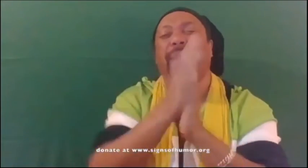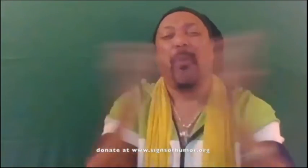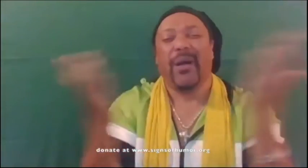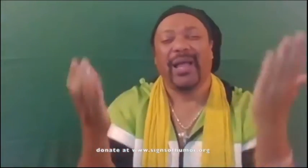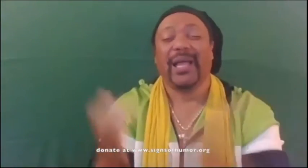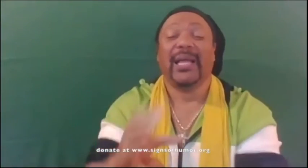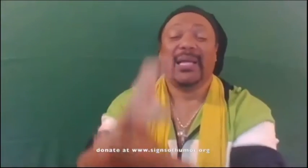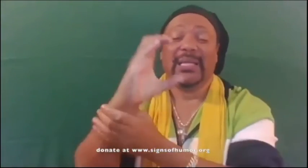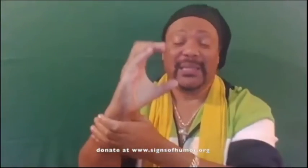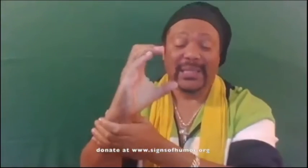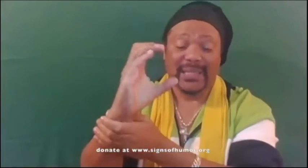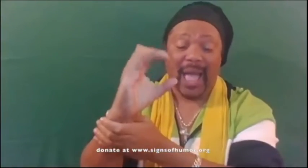box.